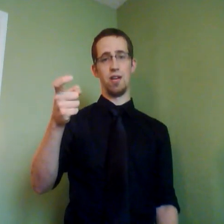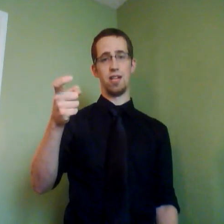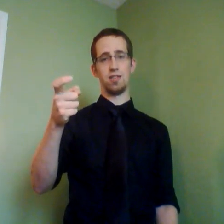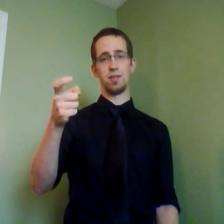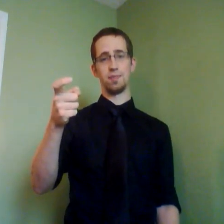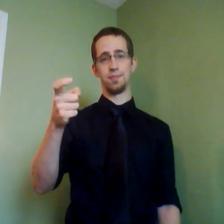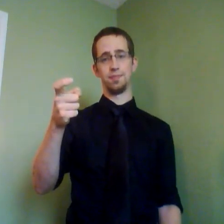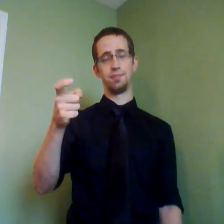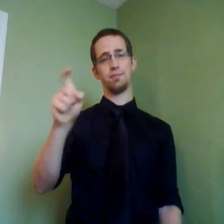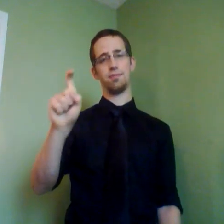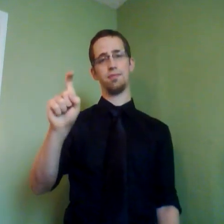X.